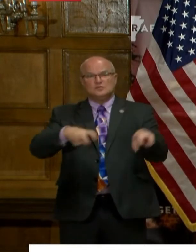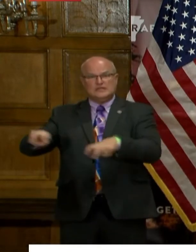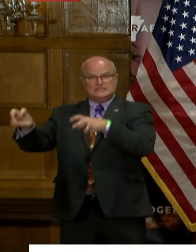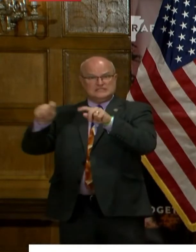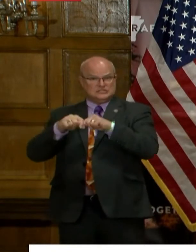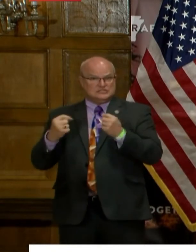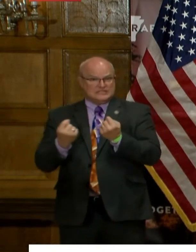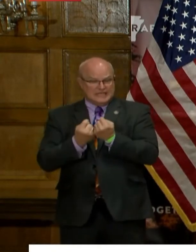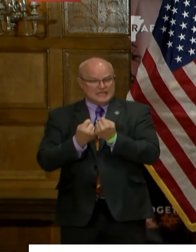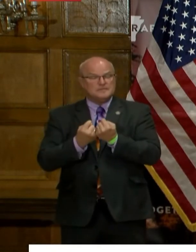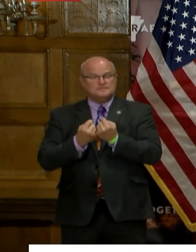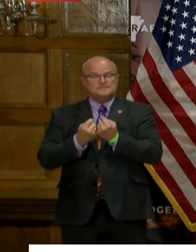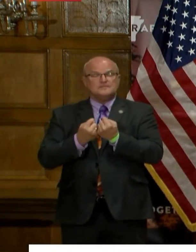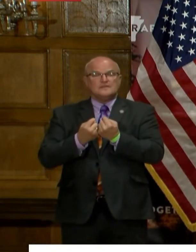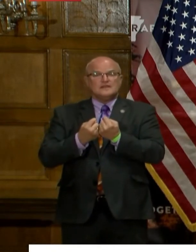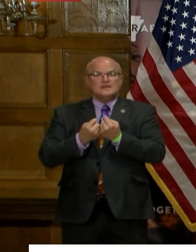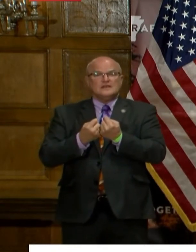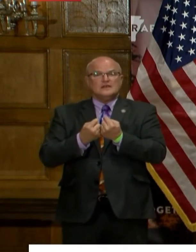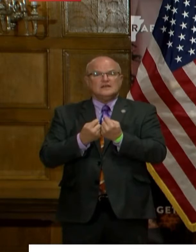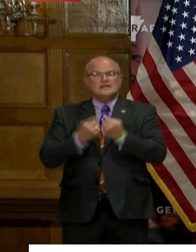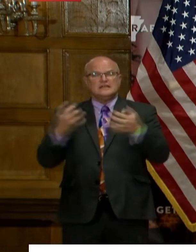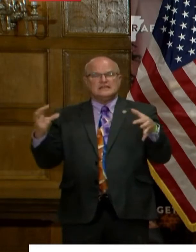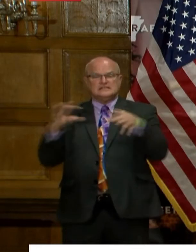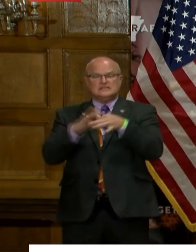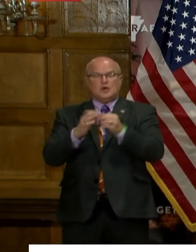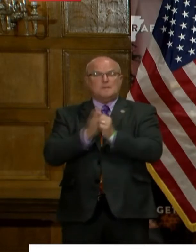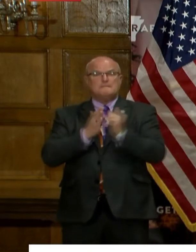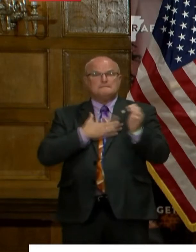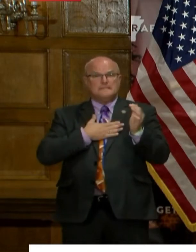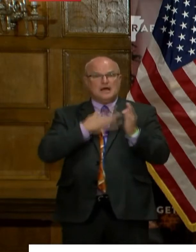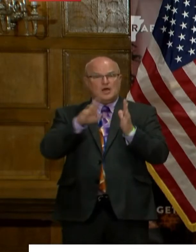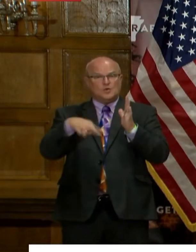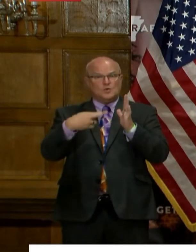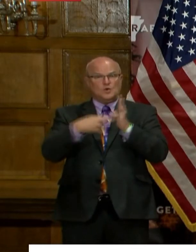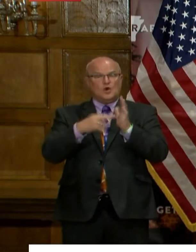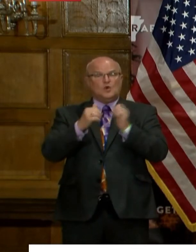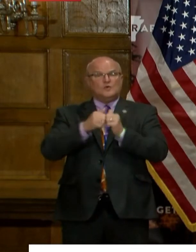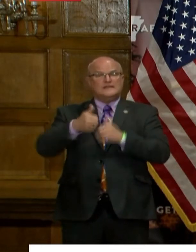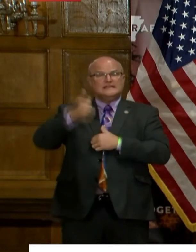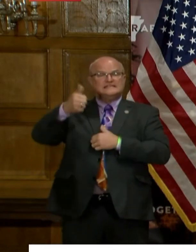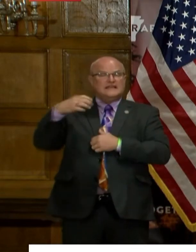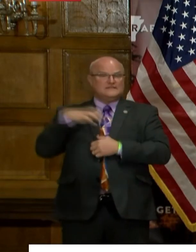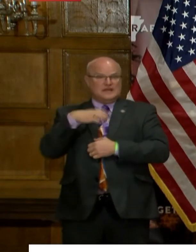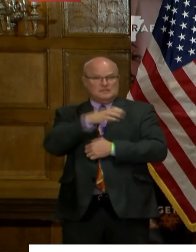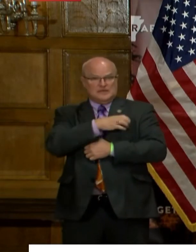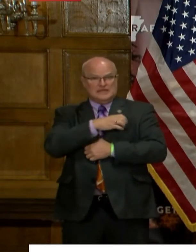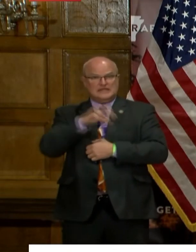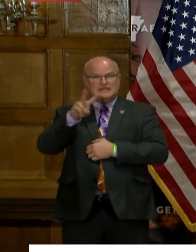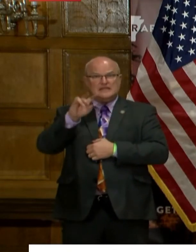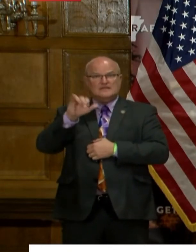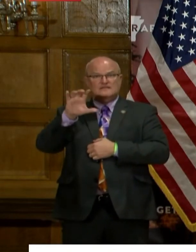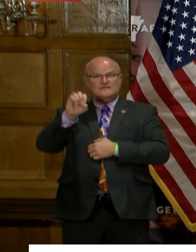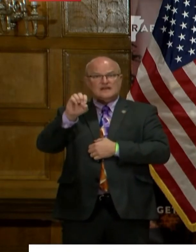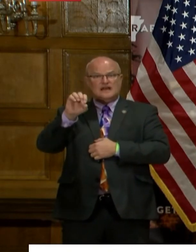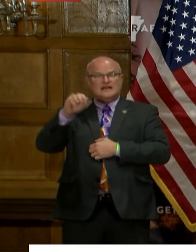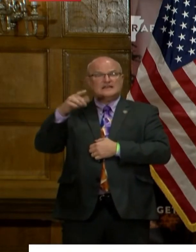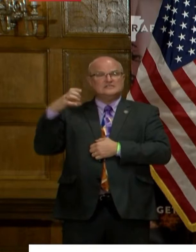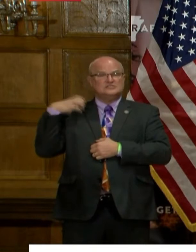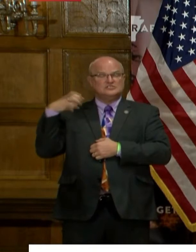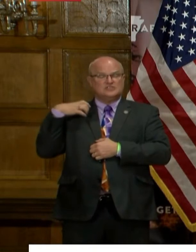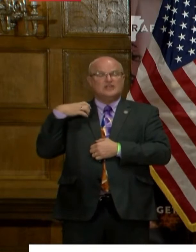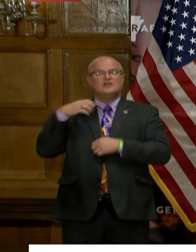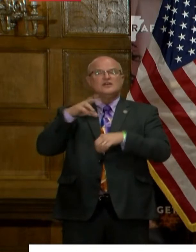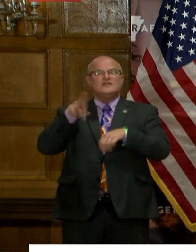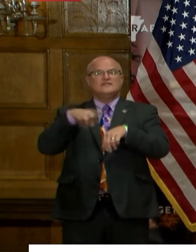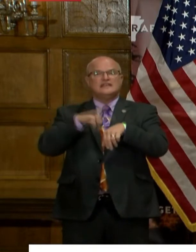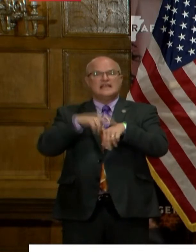team, as in conjunction with my role on the Executive Committee and Vice Chair of the National Governors